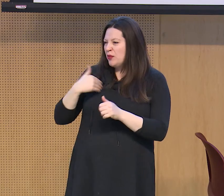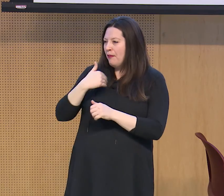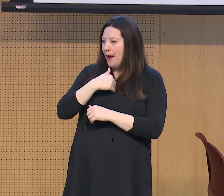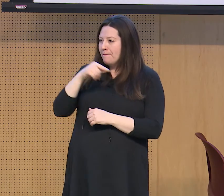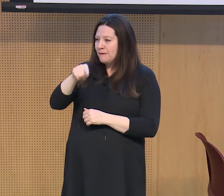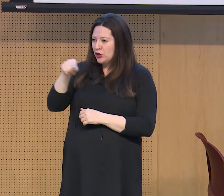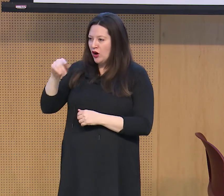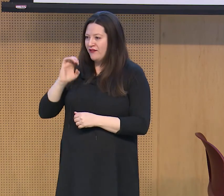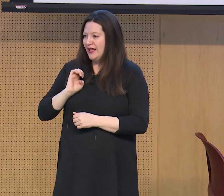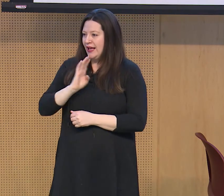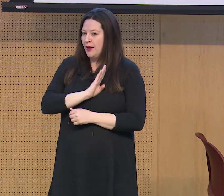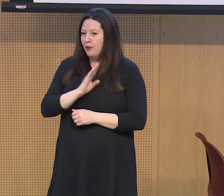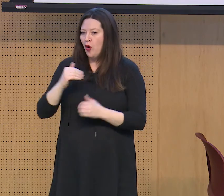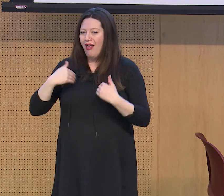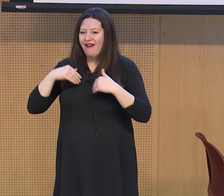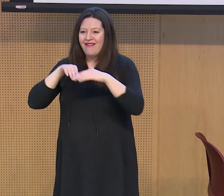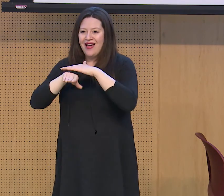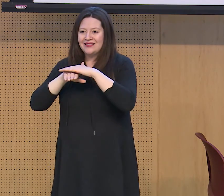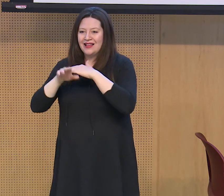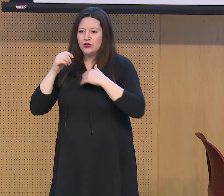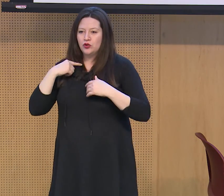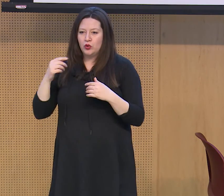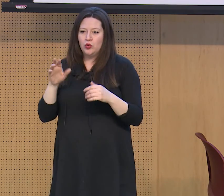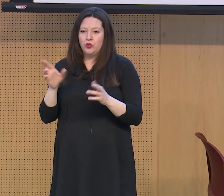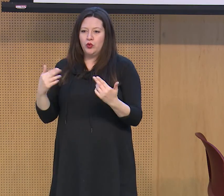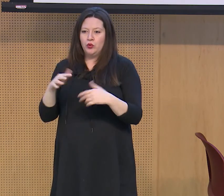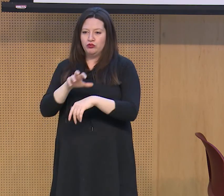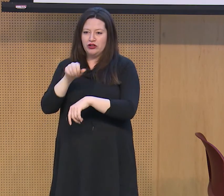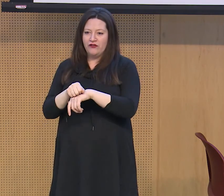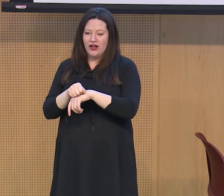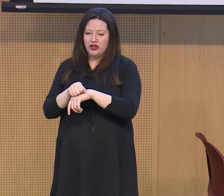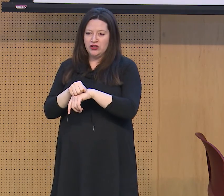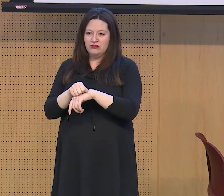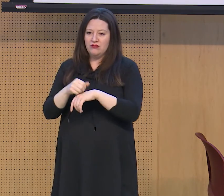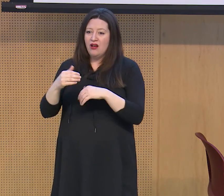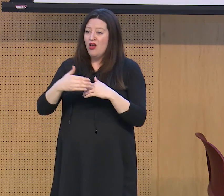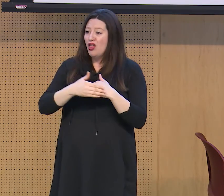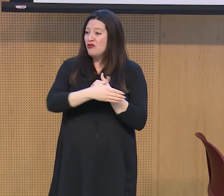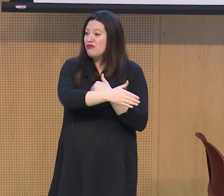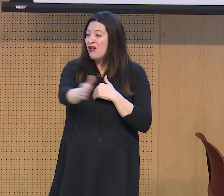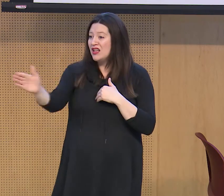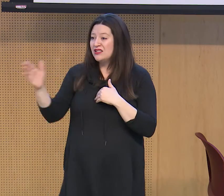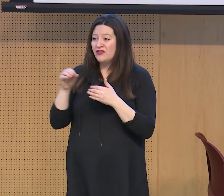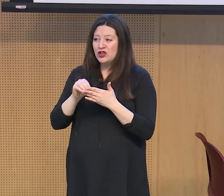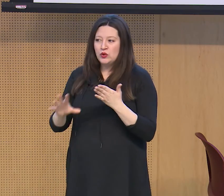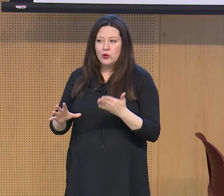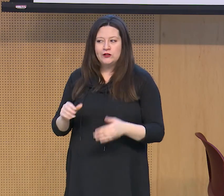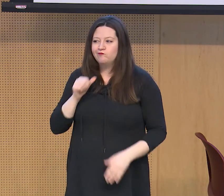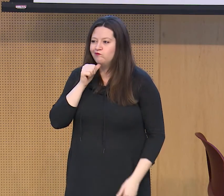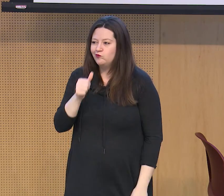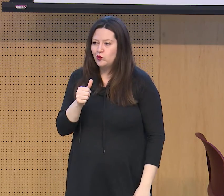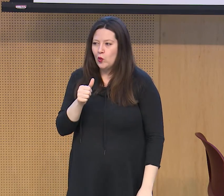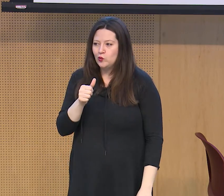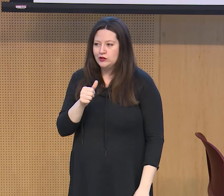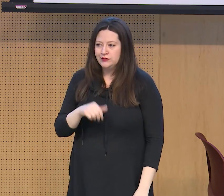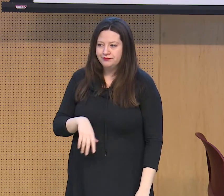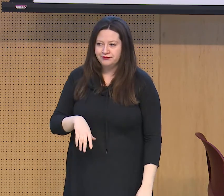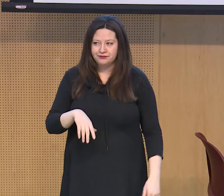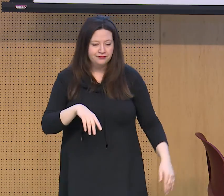through the Center for Campus Life and campus groups, and then that board will go ahead and